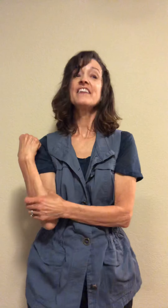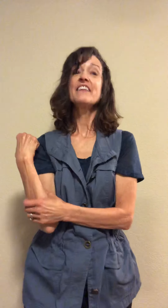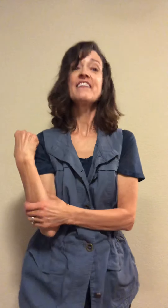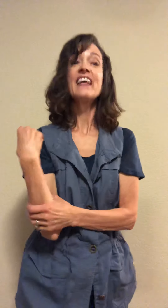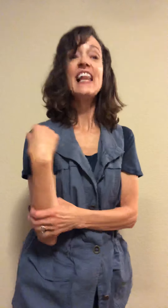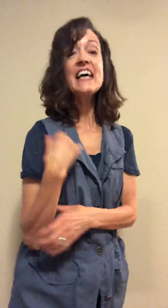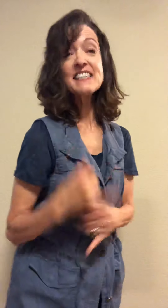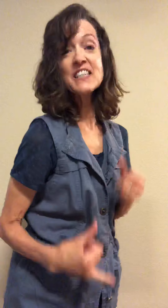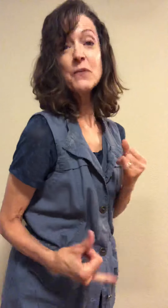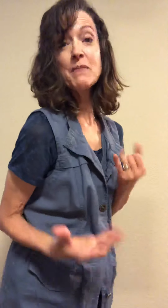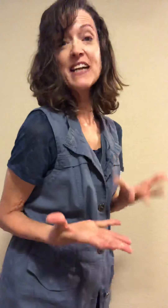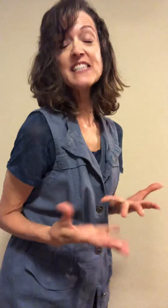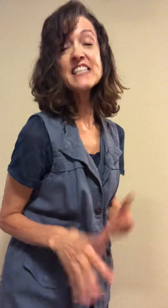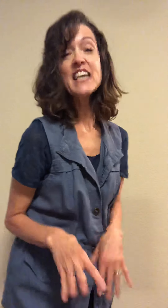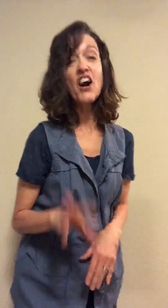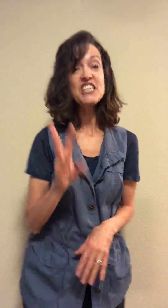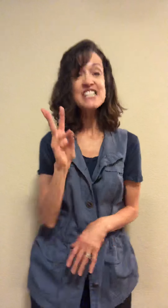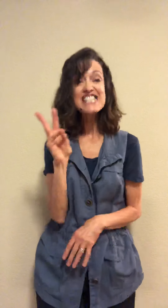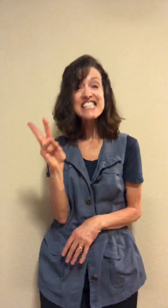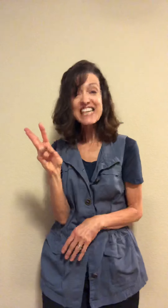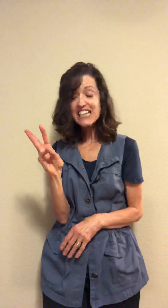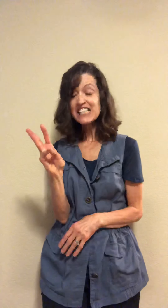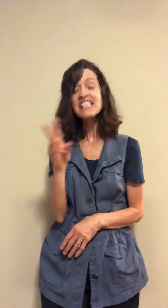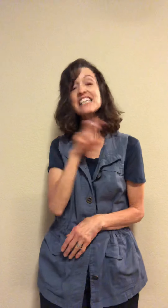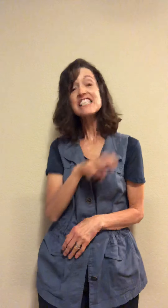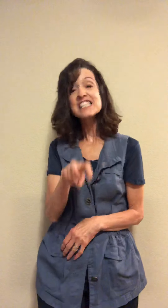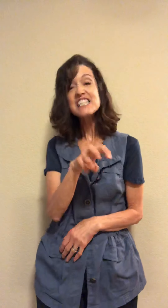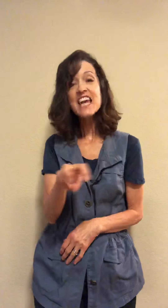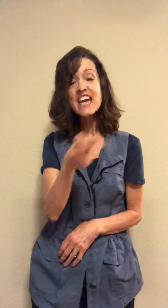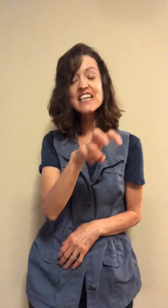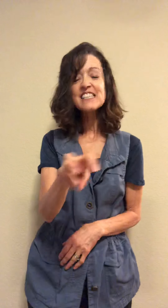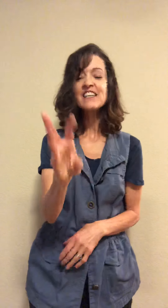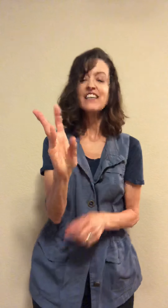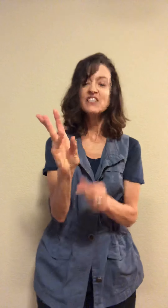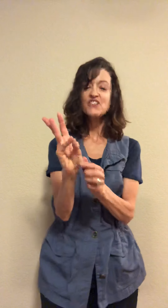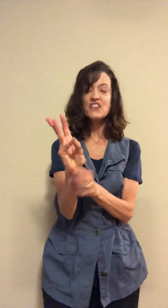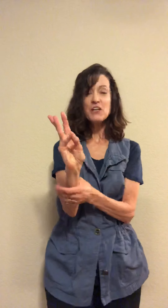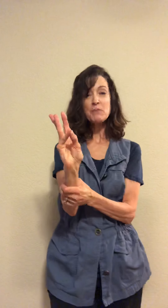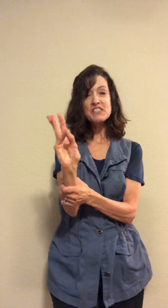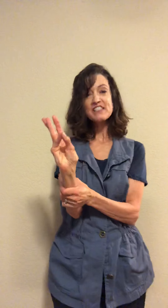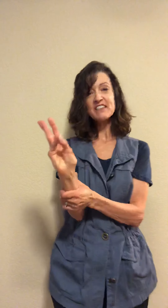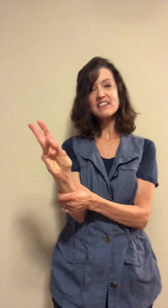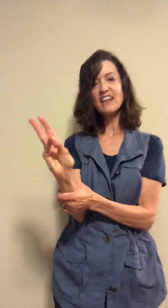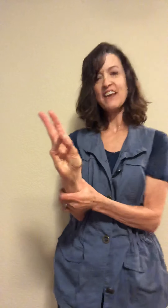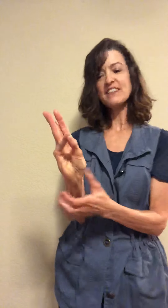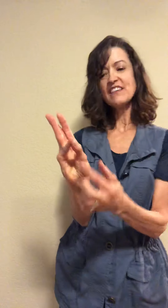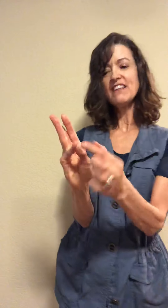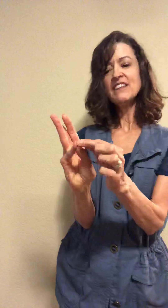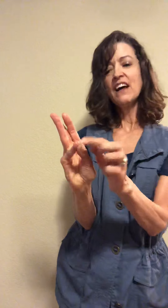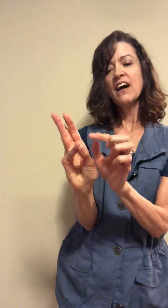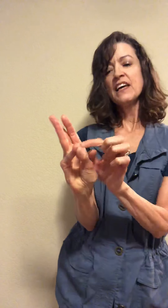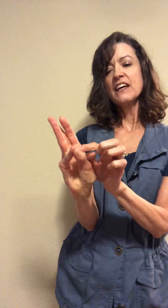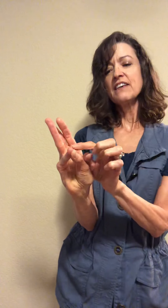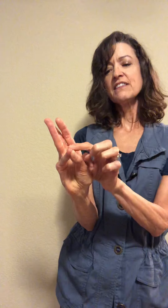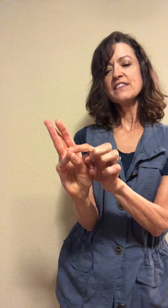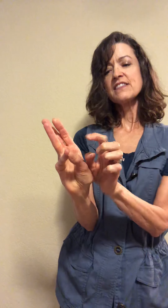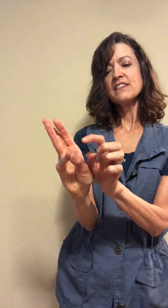then the last thing we might see are 6 snakes. So the number 6 in ASL is